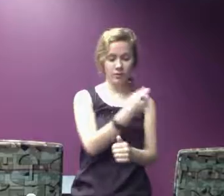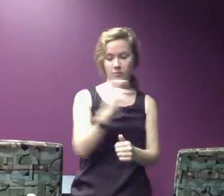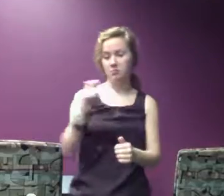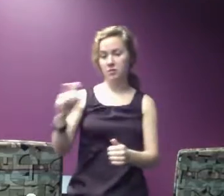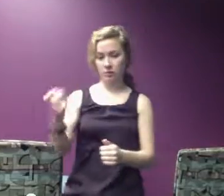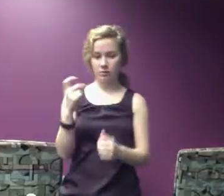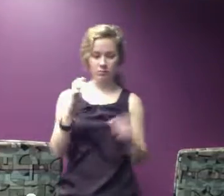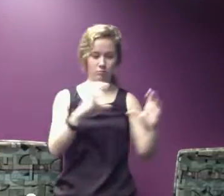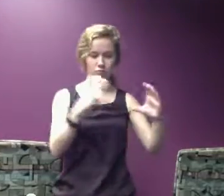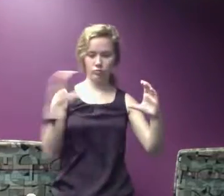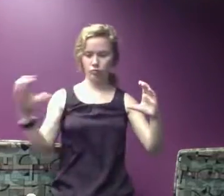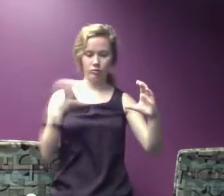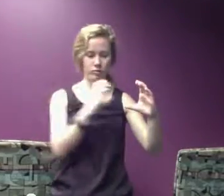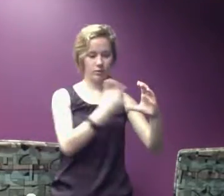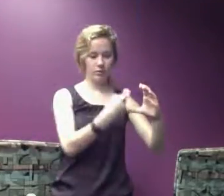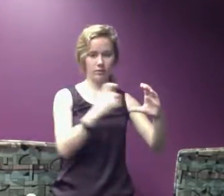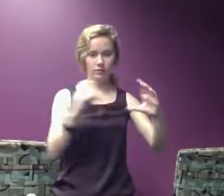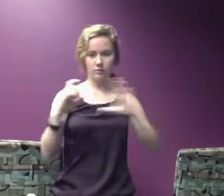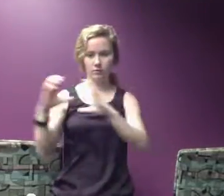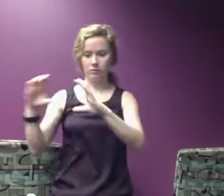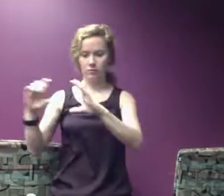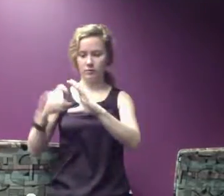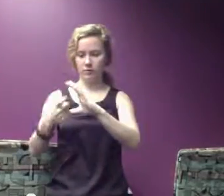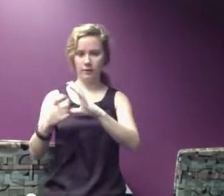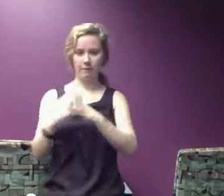So how do you get x squared? See, x times x.